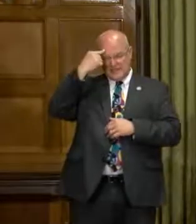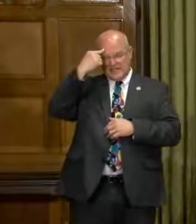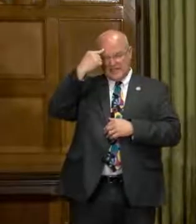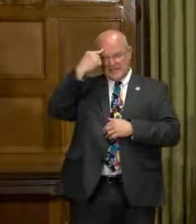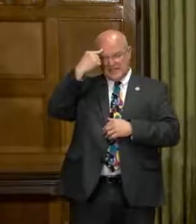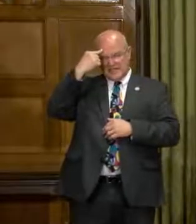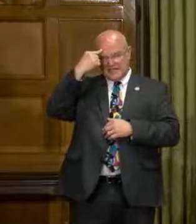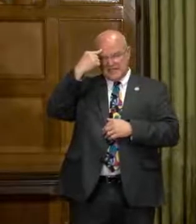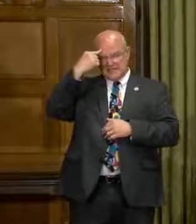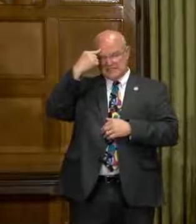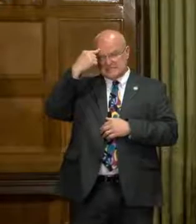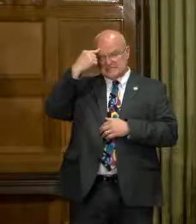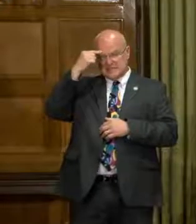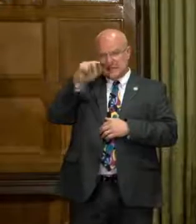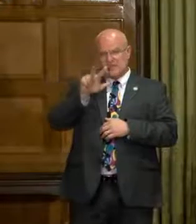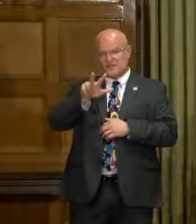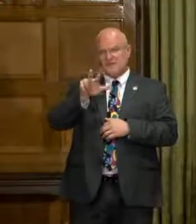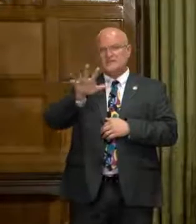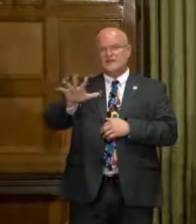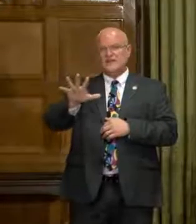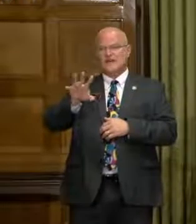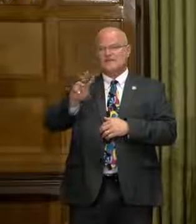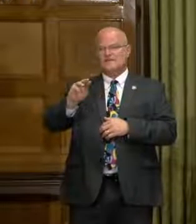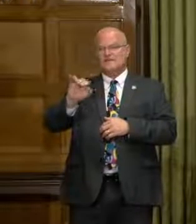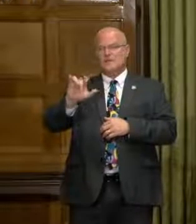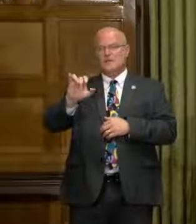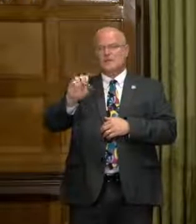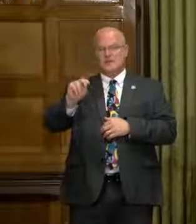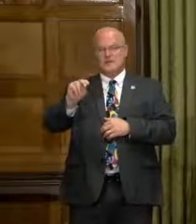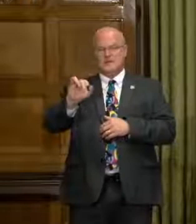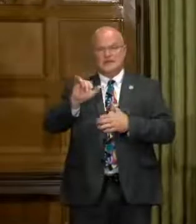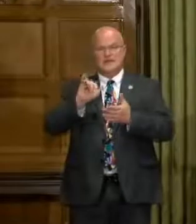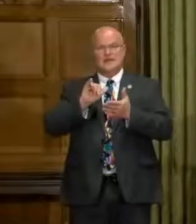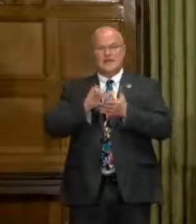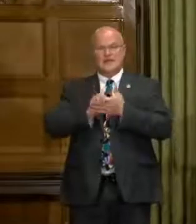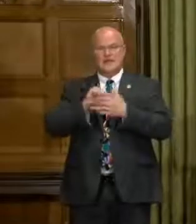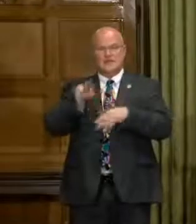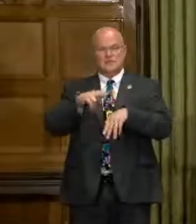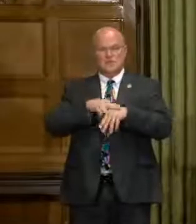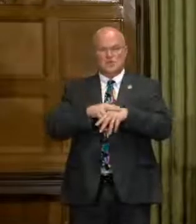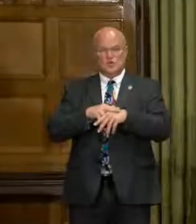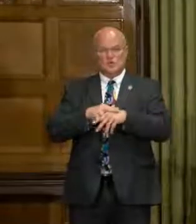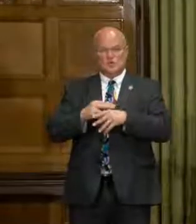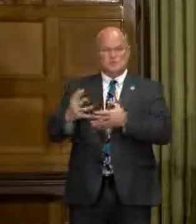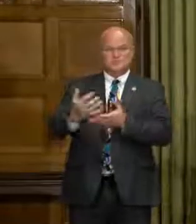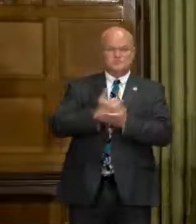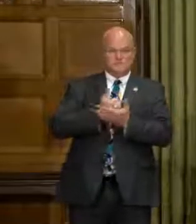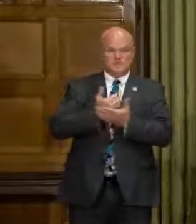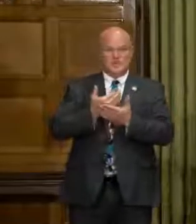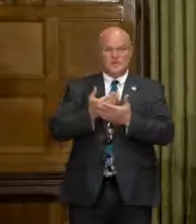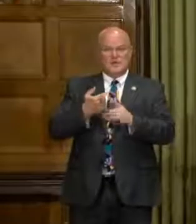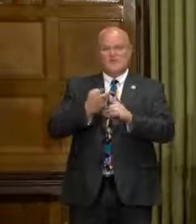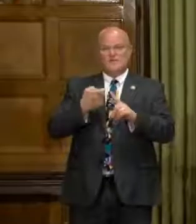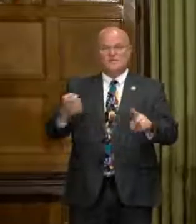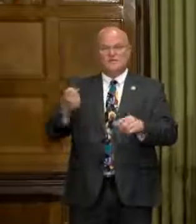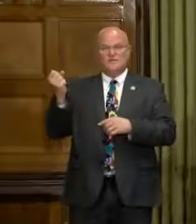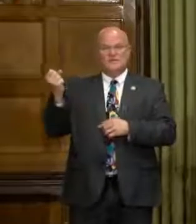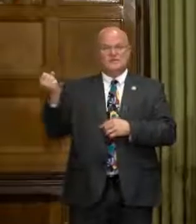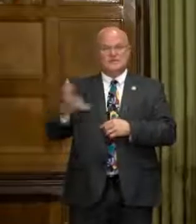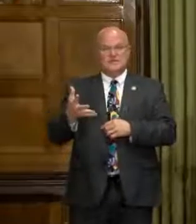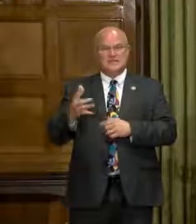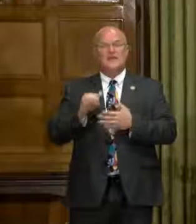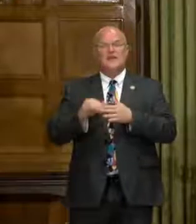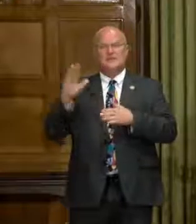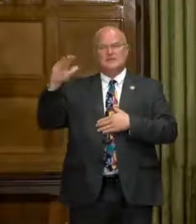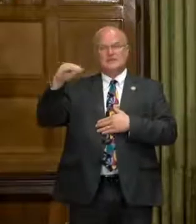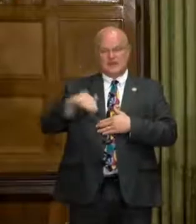was 35 million, that was the normal amount that we get in revenues for the casinos. That will certainly